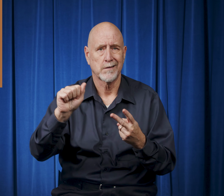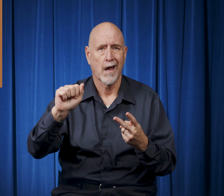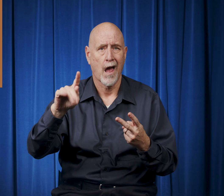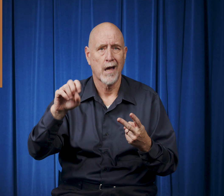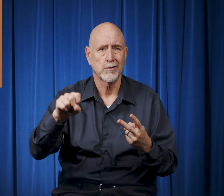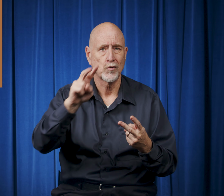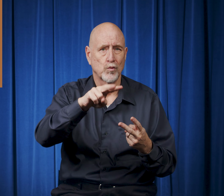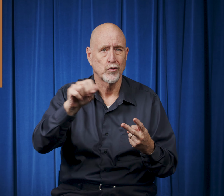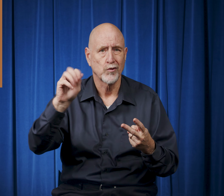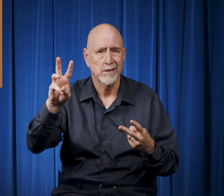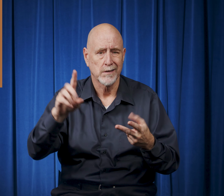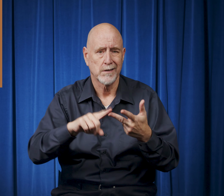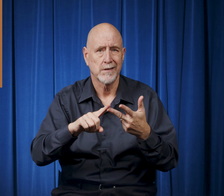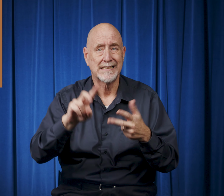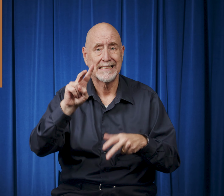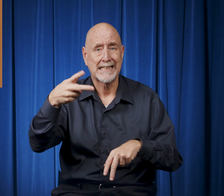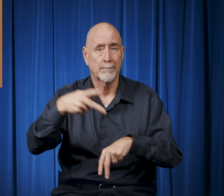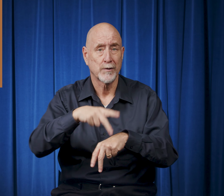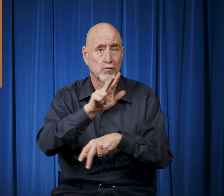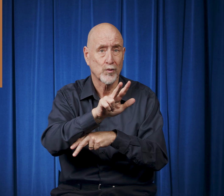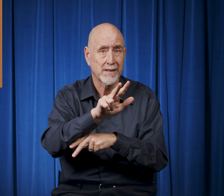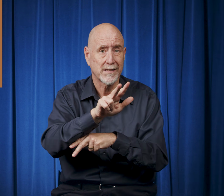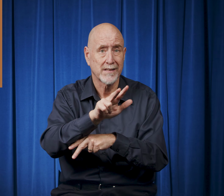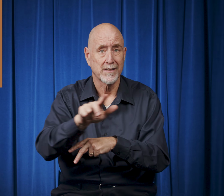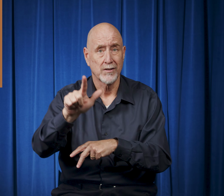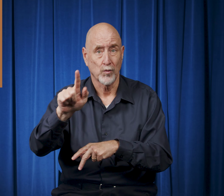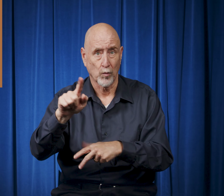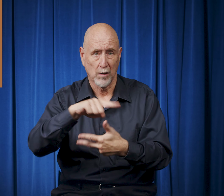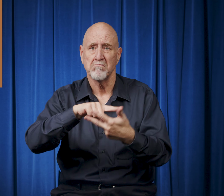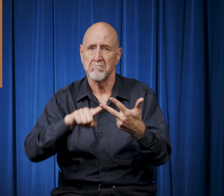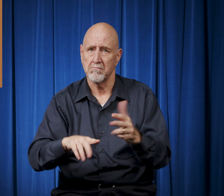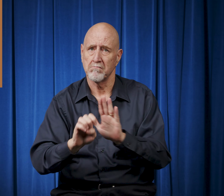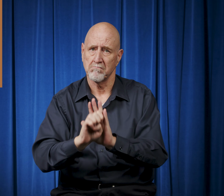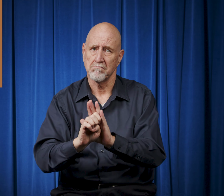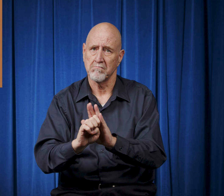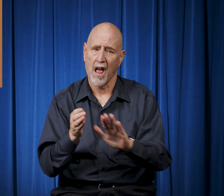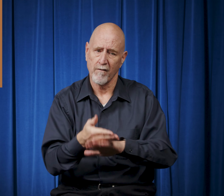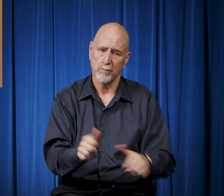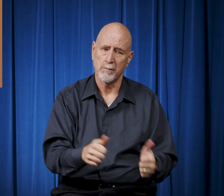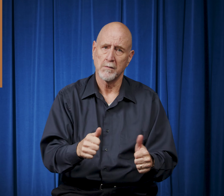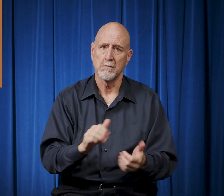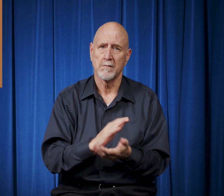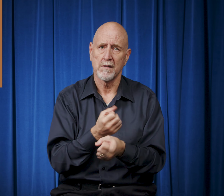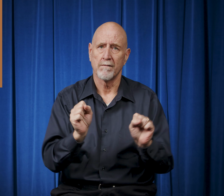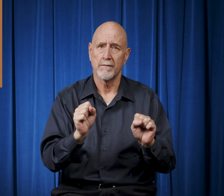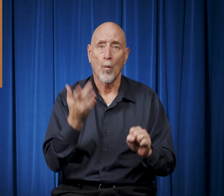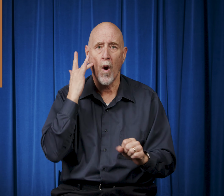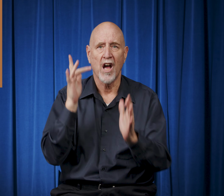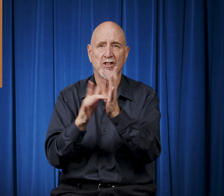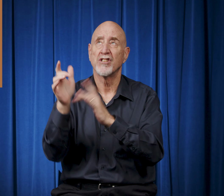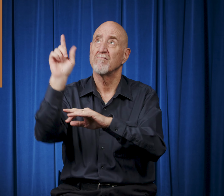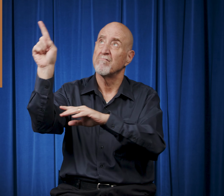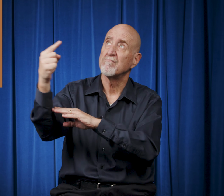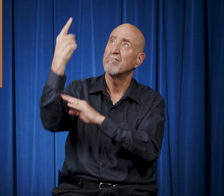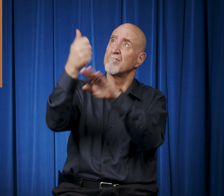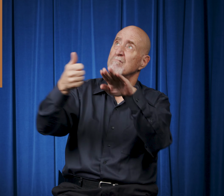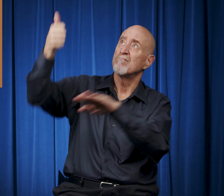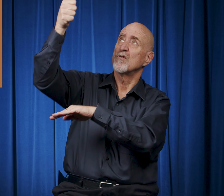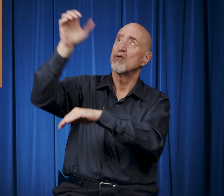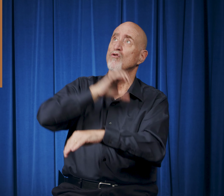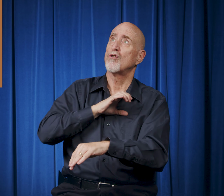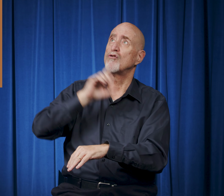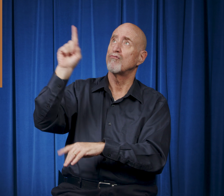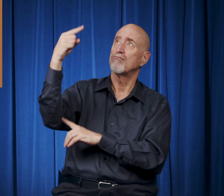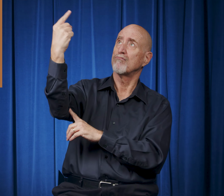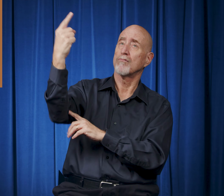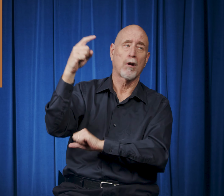22, verse 16, and 2 Peter 3, verse 21. It's why we place Jesus as the only head of the church and